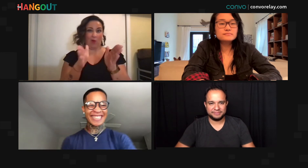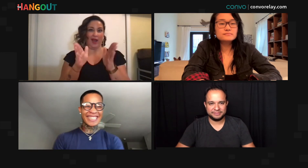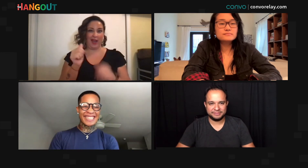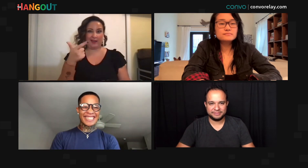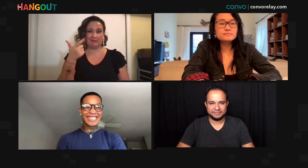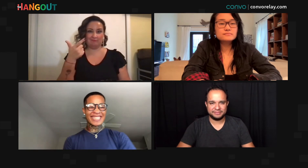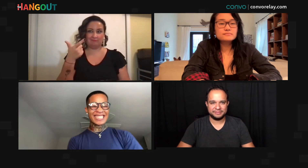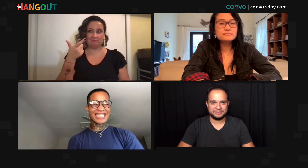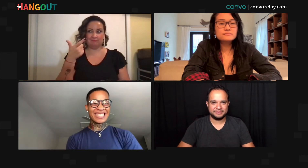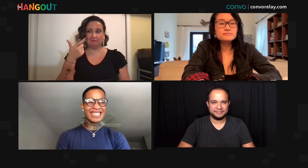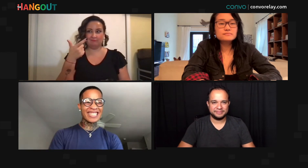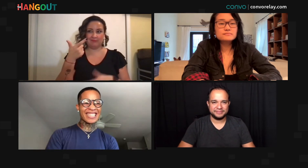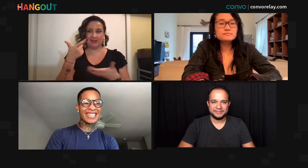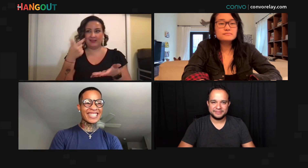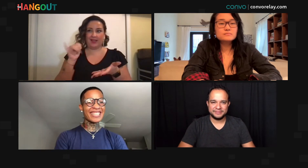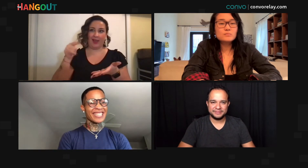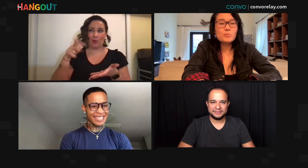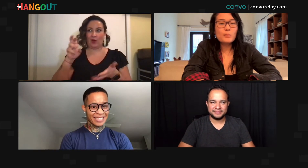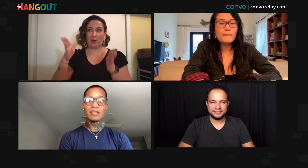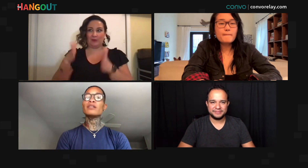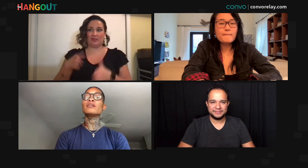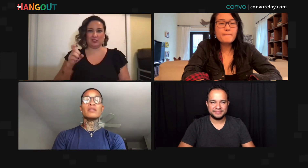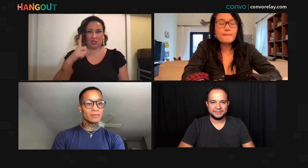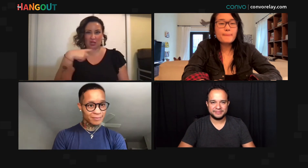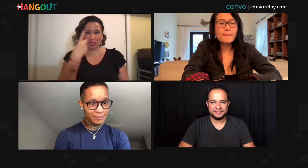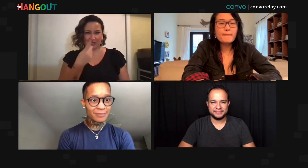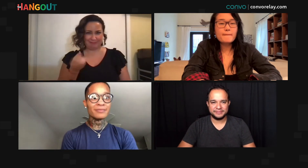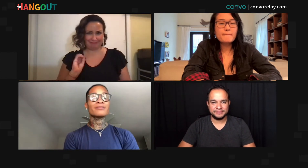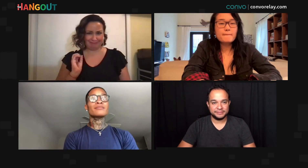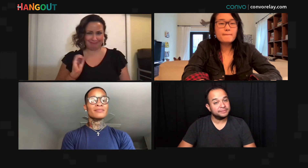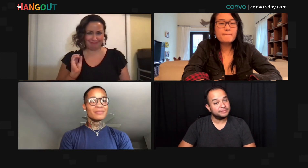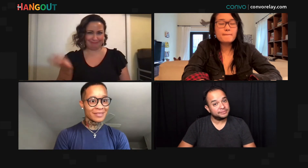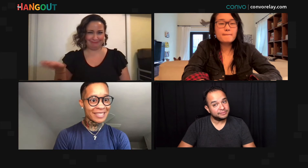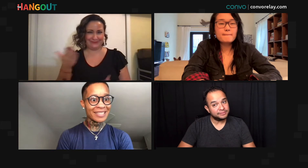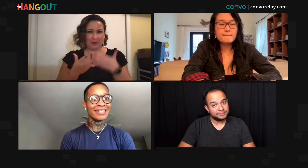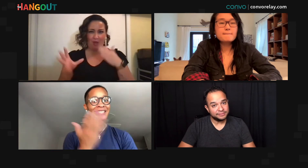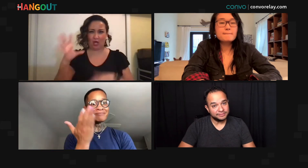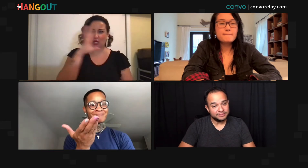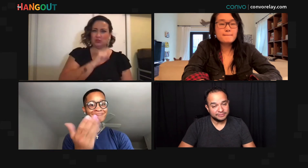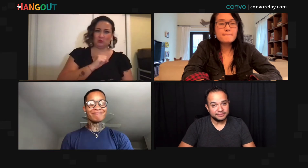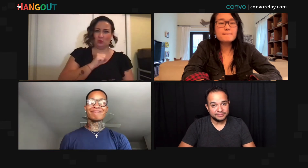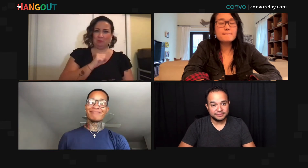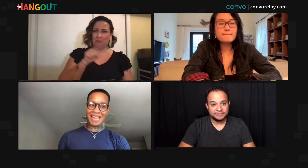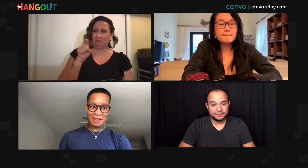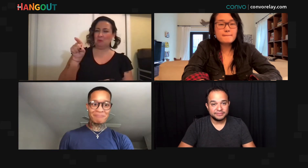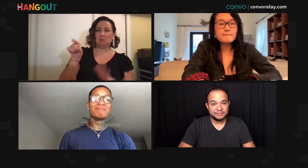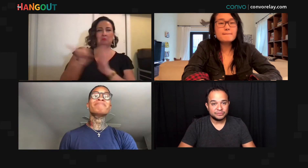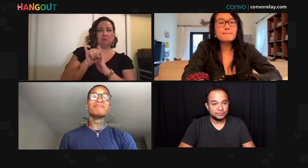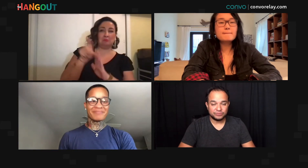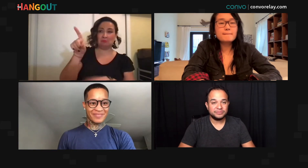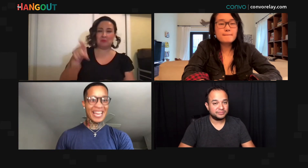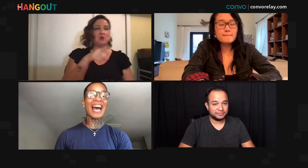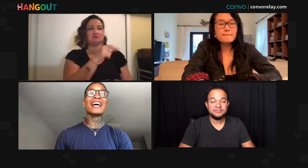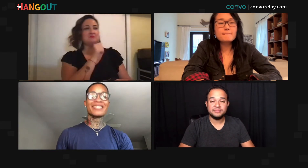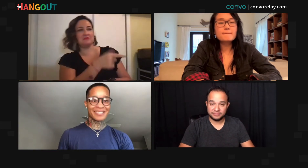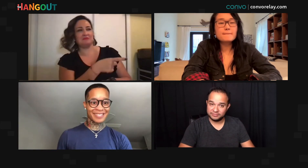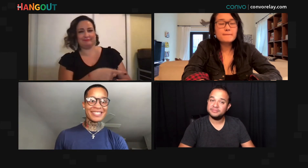mention. There's no one way to be a gay or queer person, right? Exactly. People make